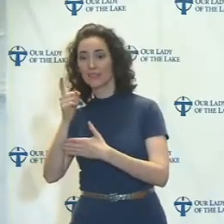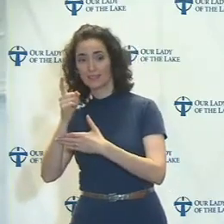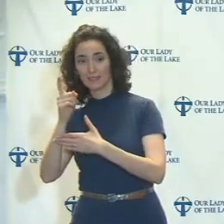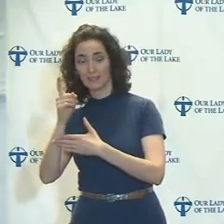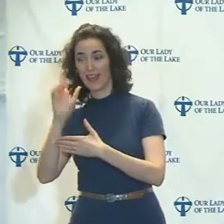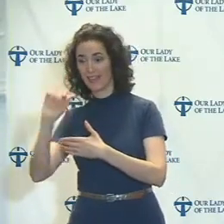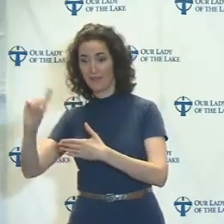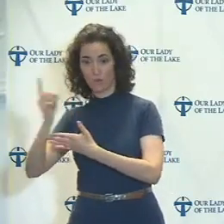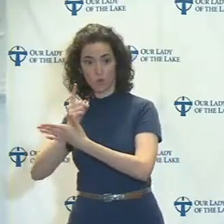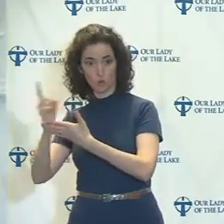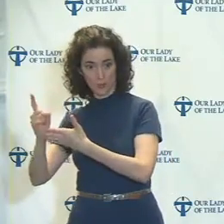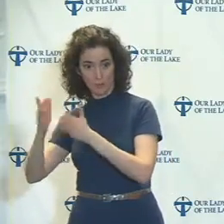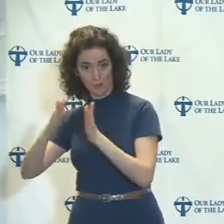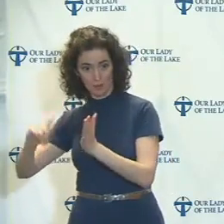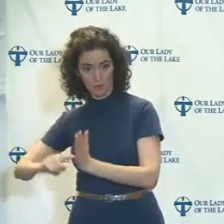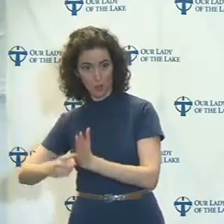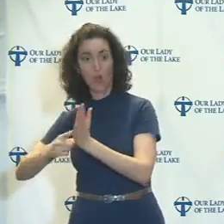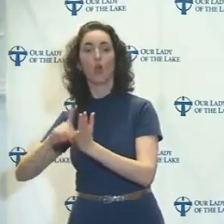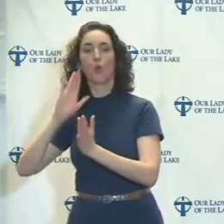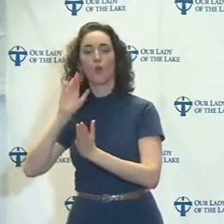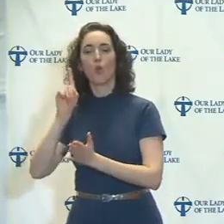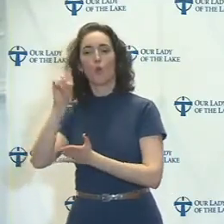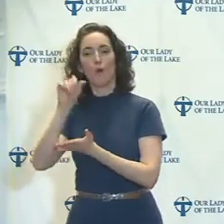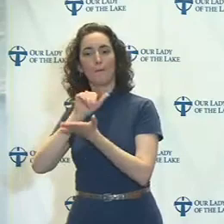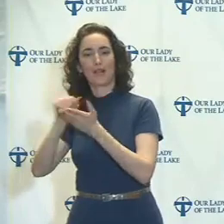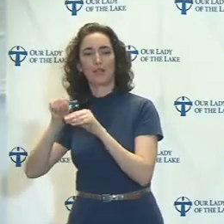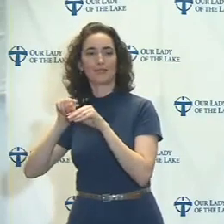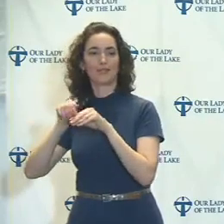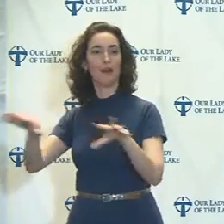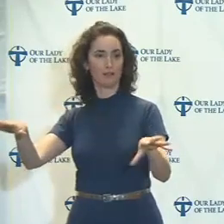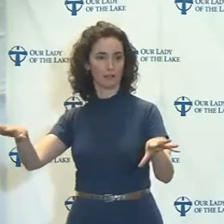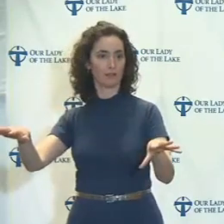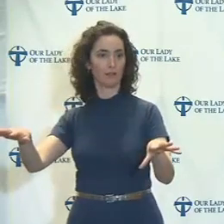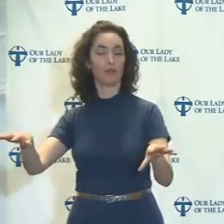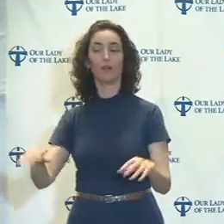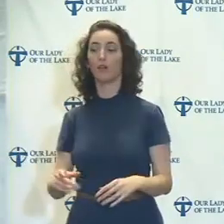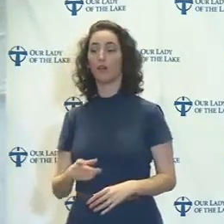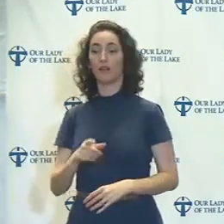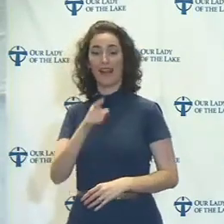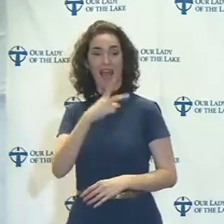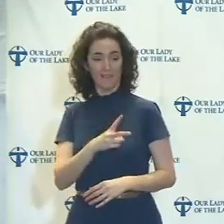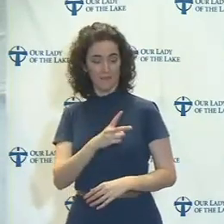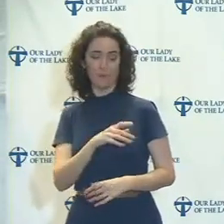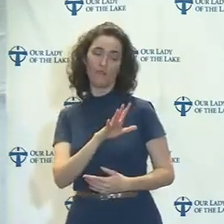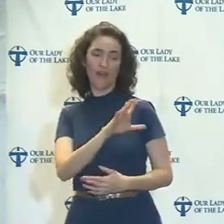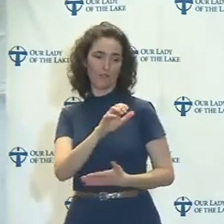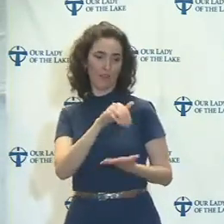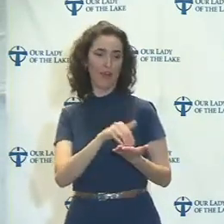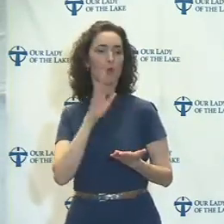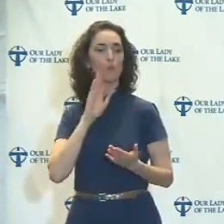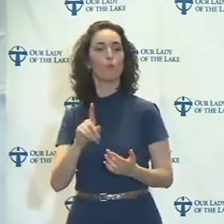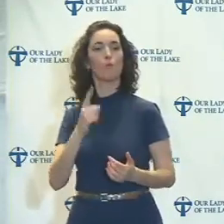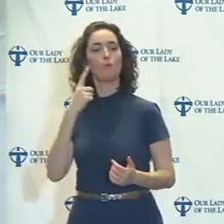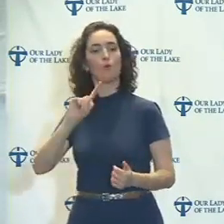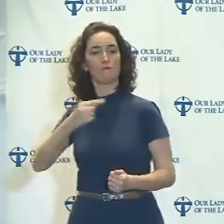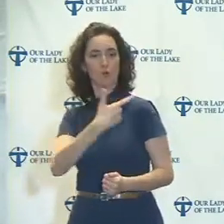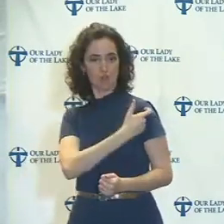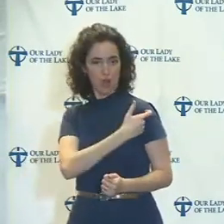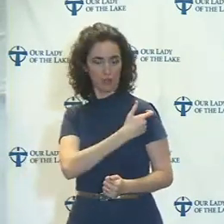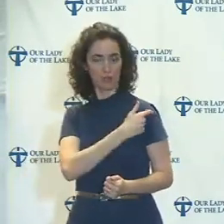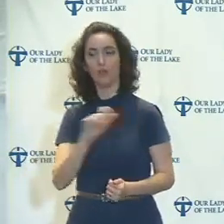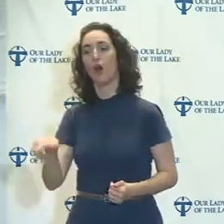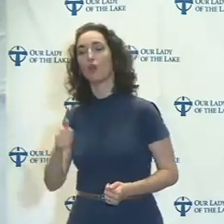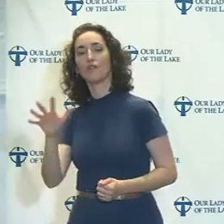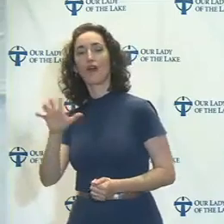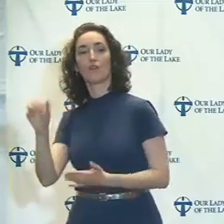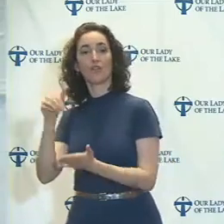that effort. 500,000 will be first doses and 500,000 will be second doses. And over the next couple of